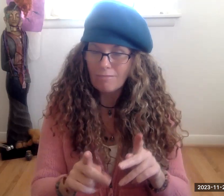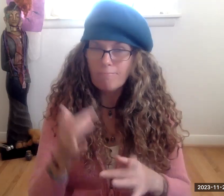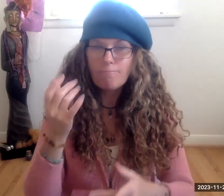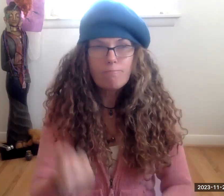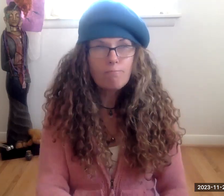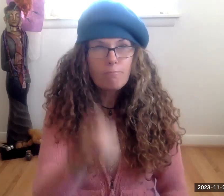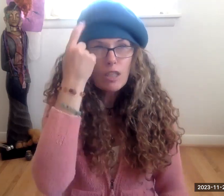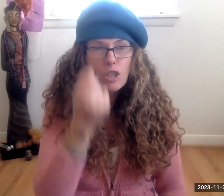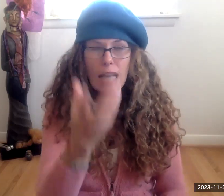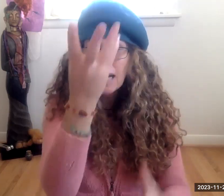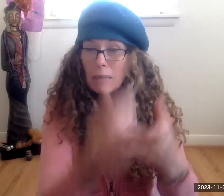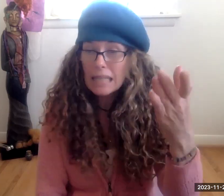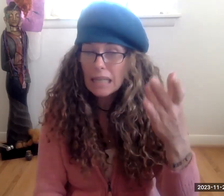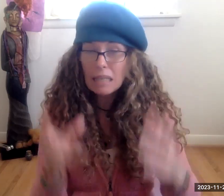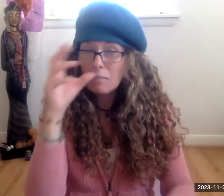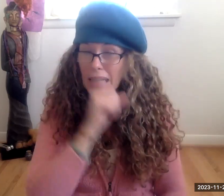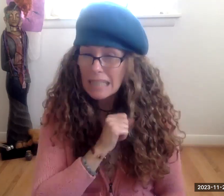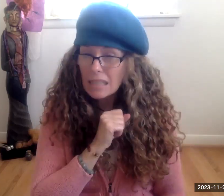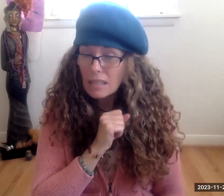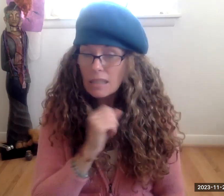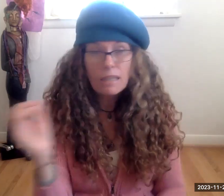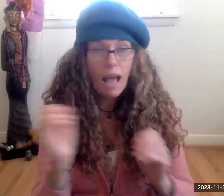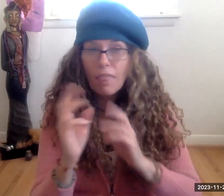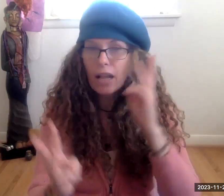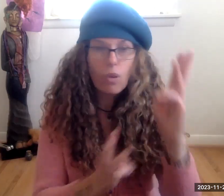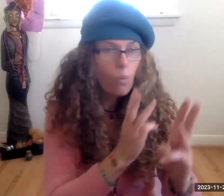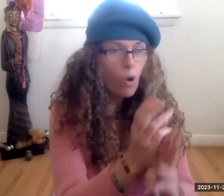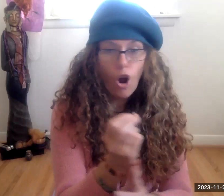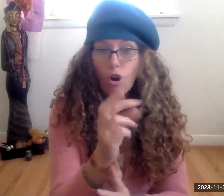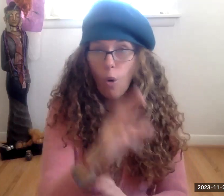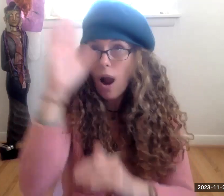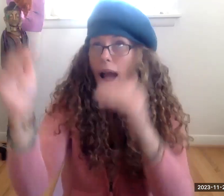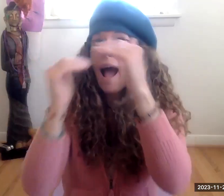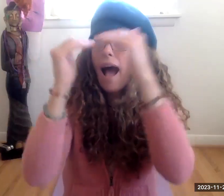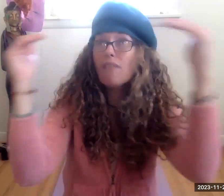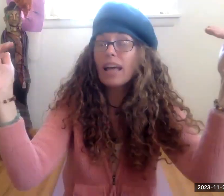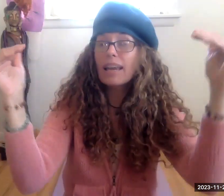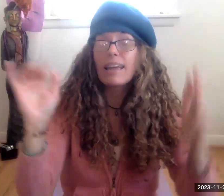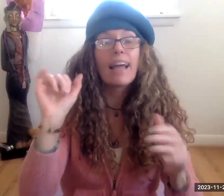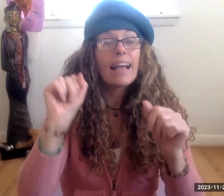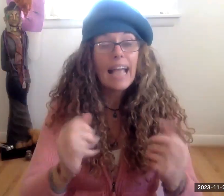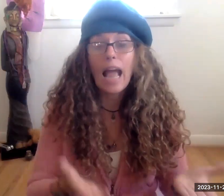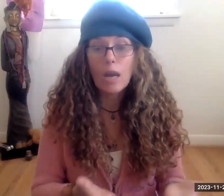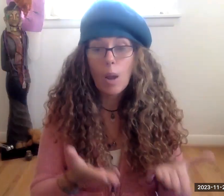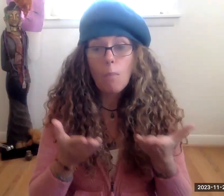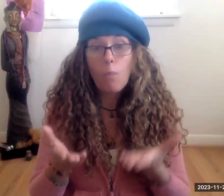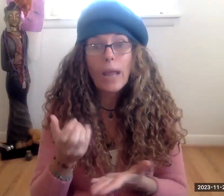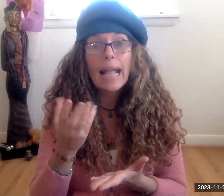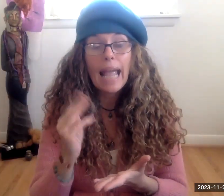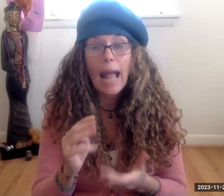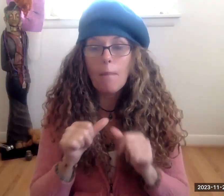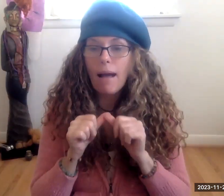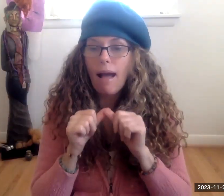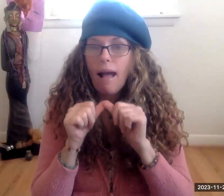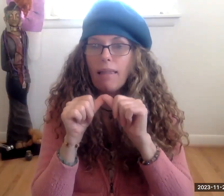understanding, nothing in the world or heaven there is which can bring him a